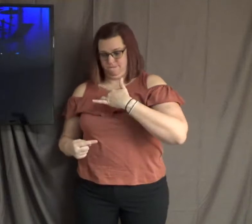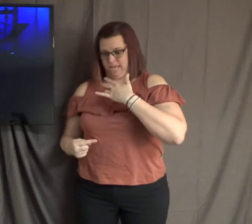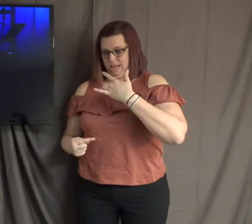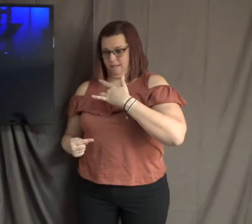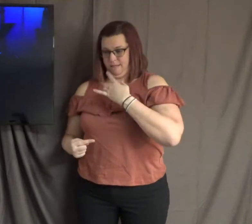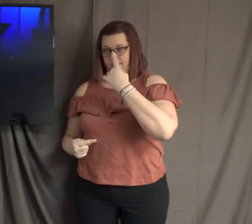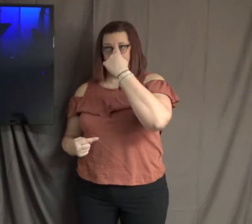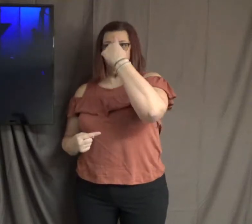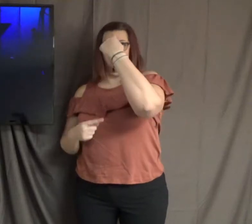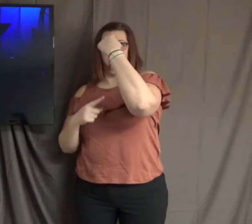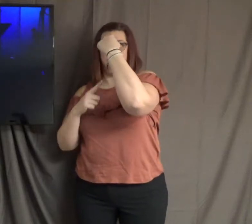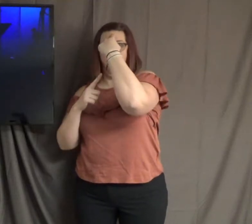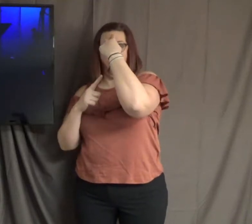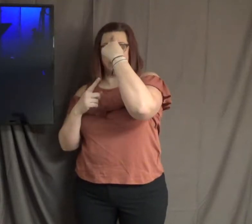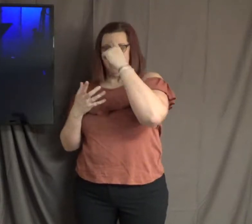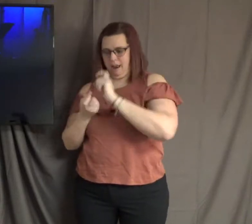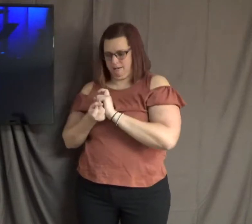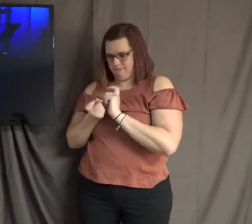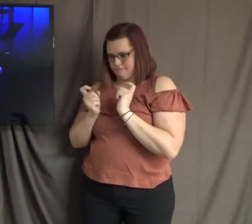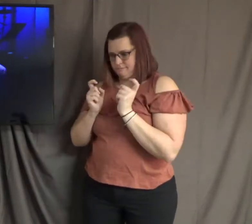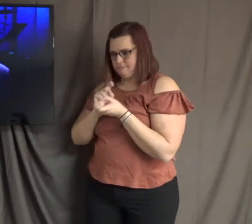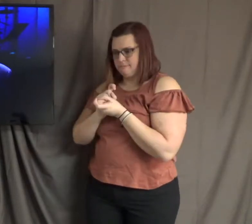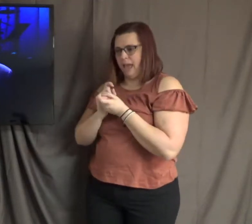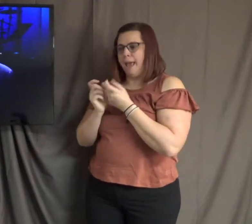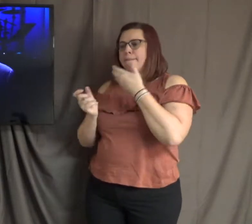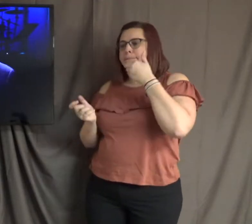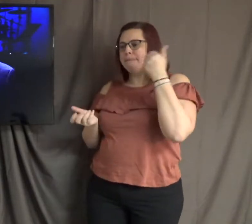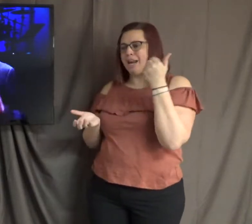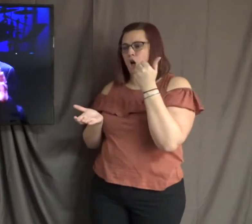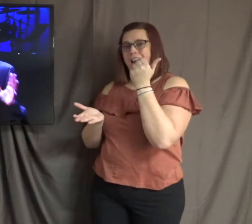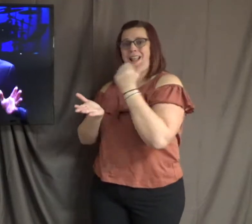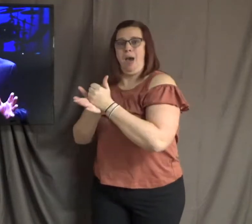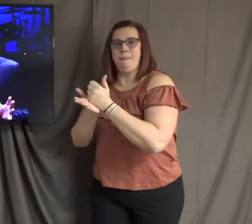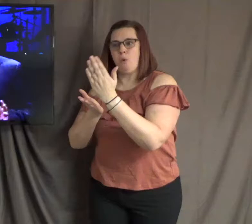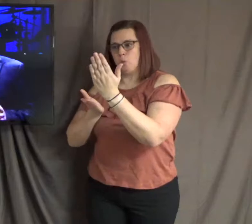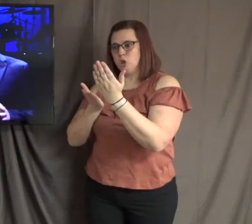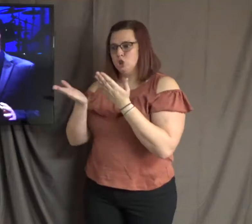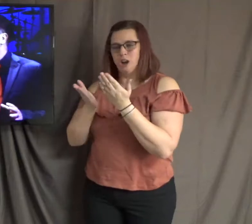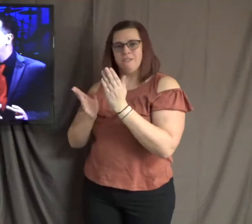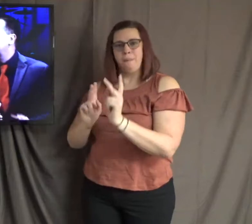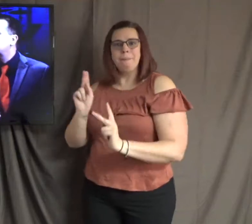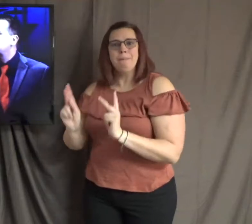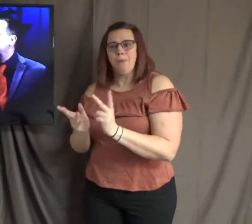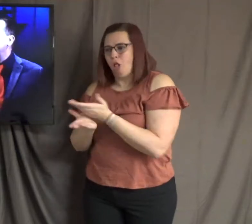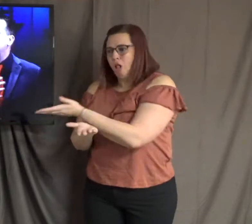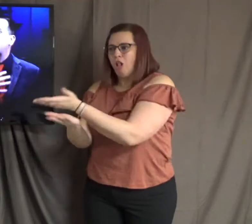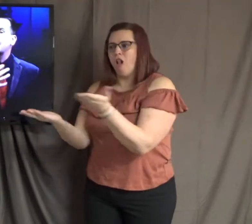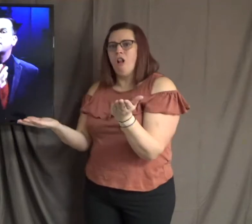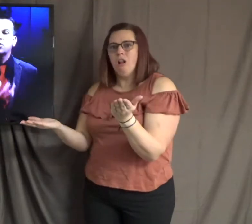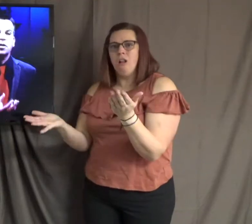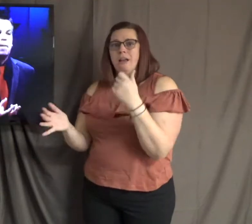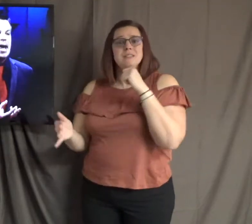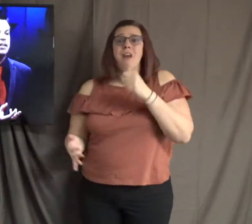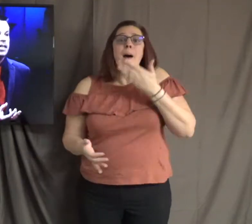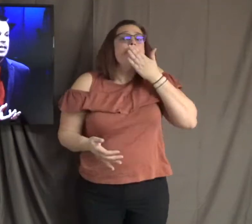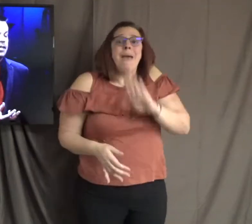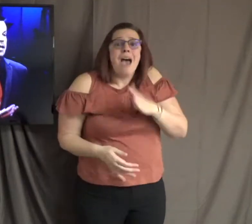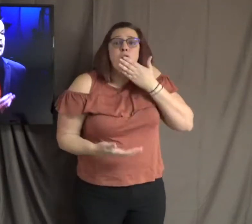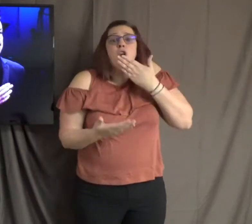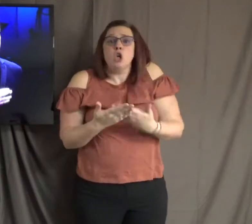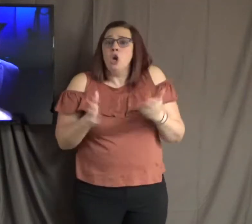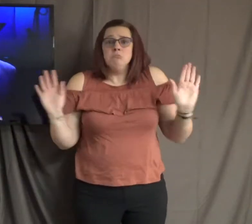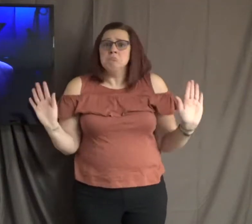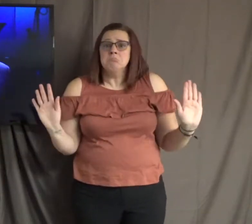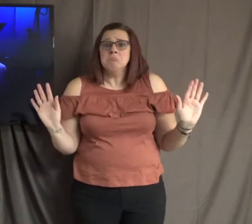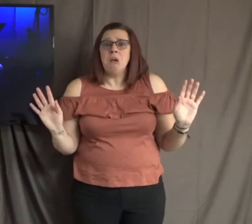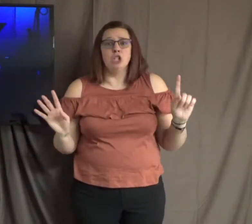of service to other people? Doesn't mean I'm trying to make something that's bad good. It just means that I even took a bad thing